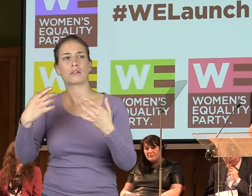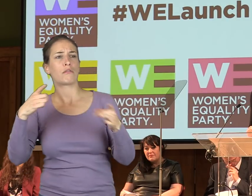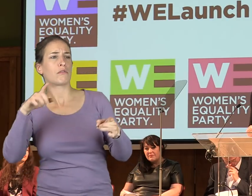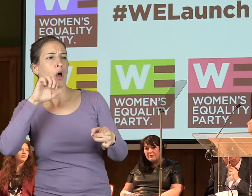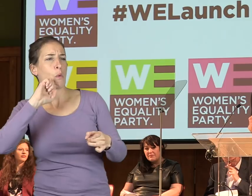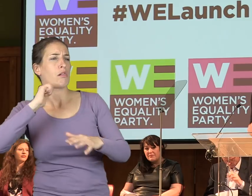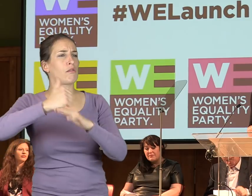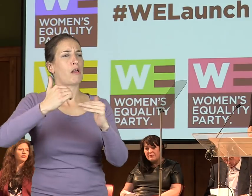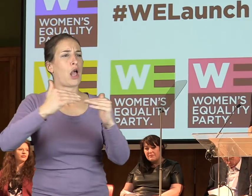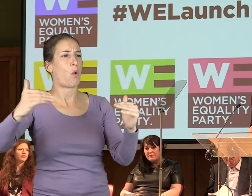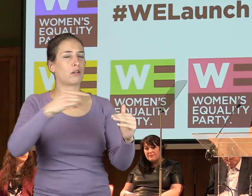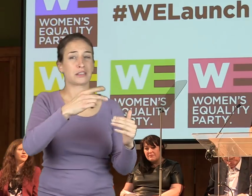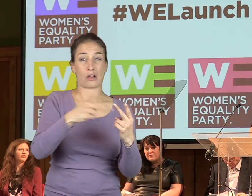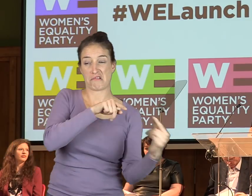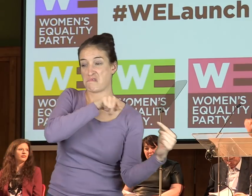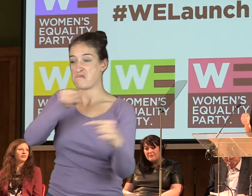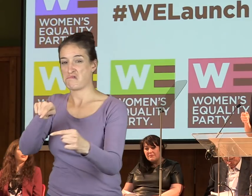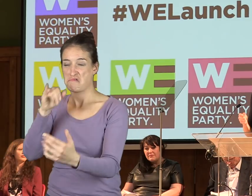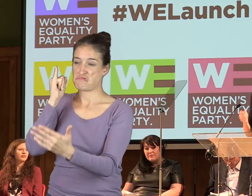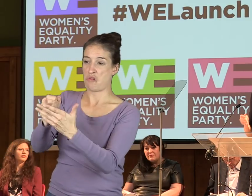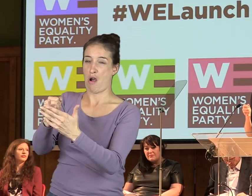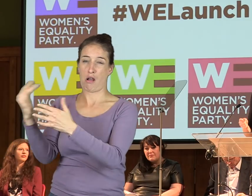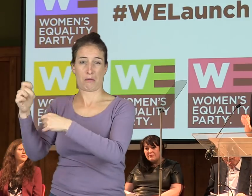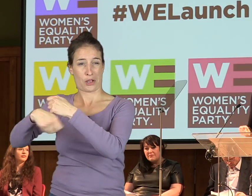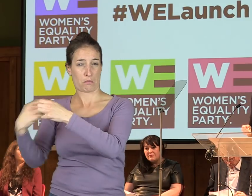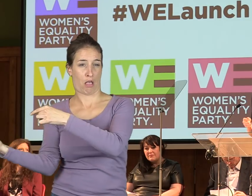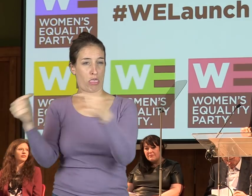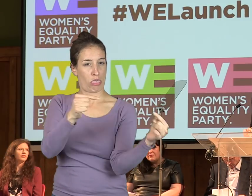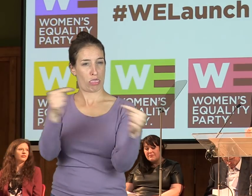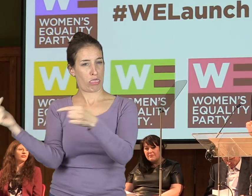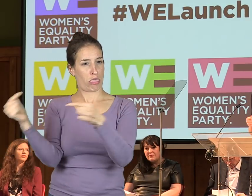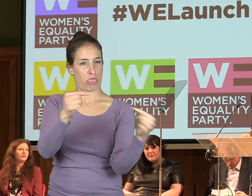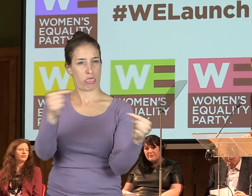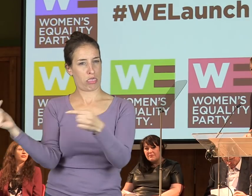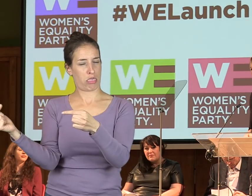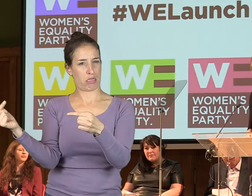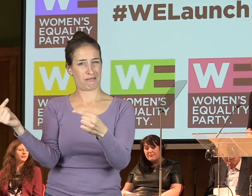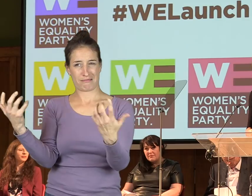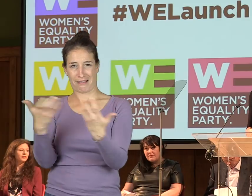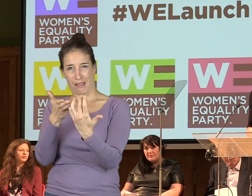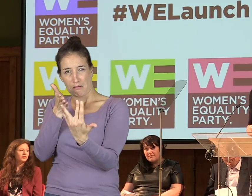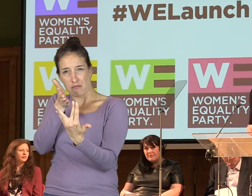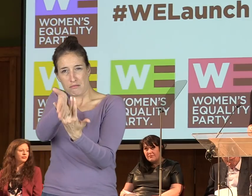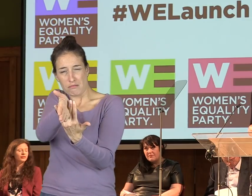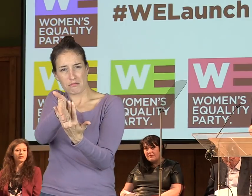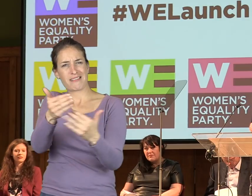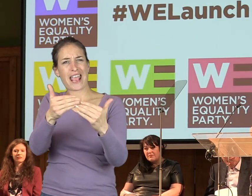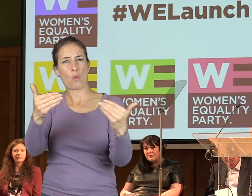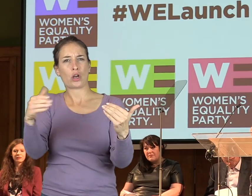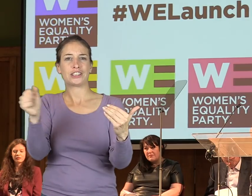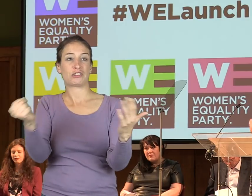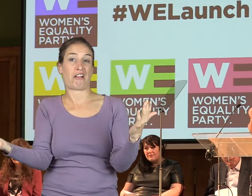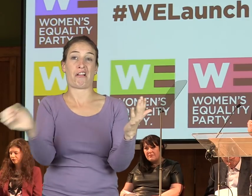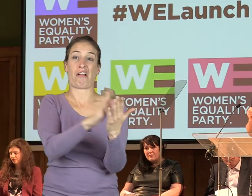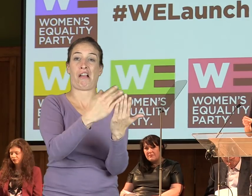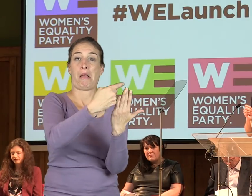a cynical messaging contest. Equality is not a manifesto detail to be bickered over. It's not politicians'